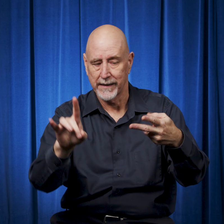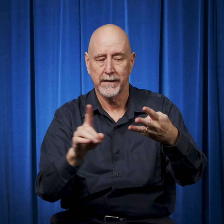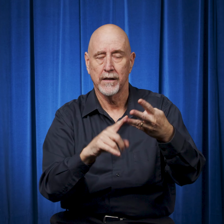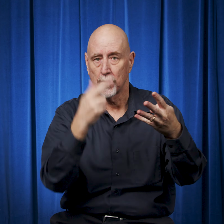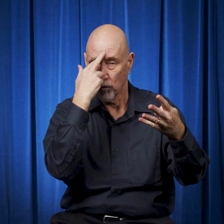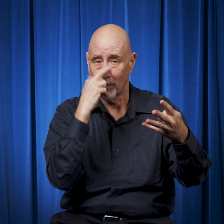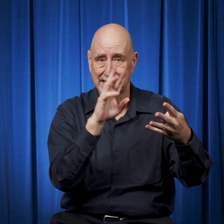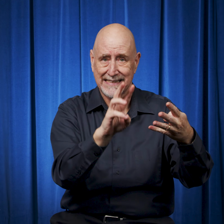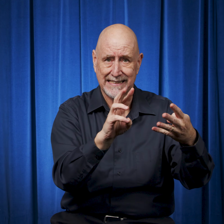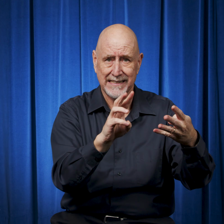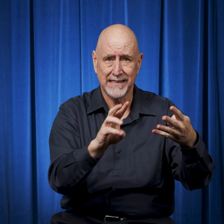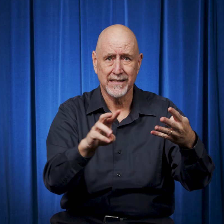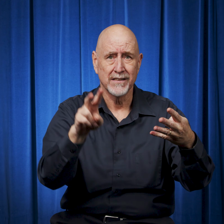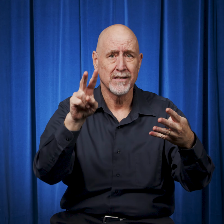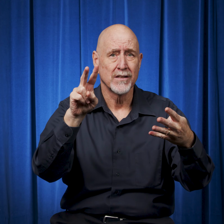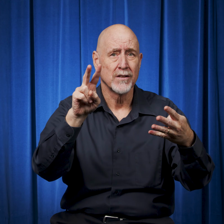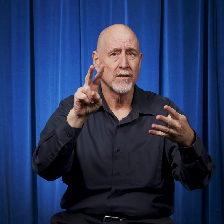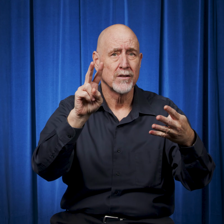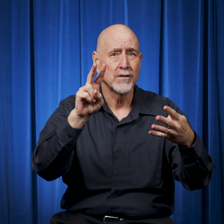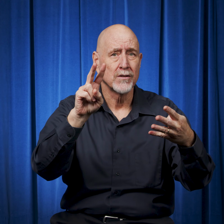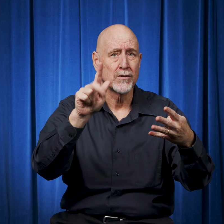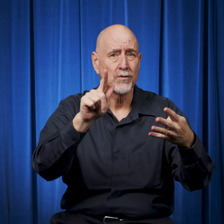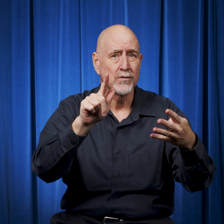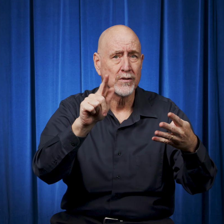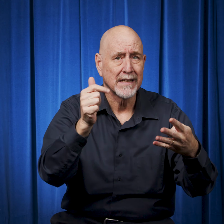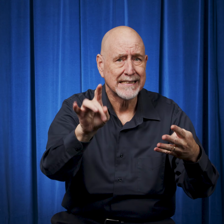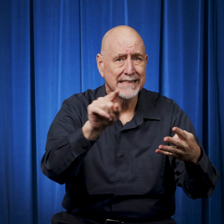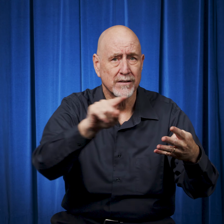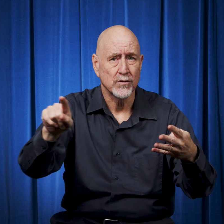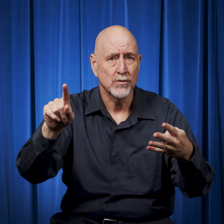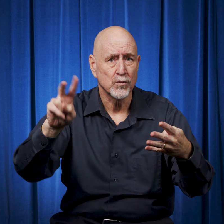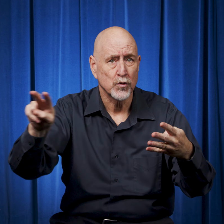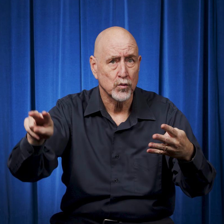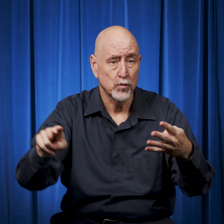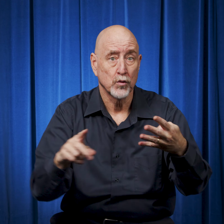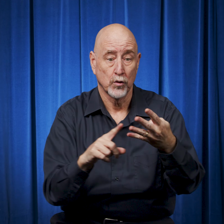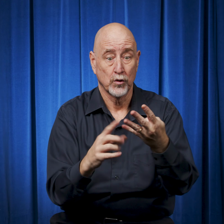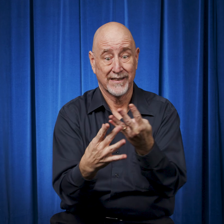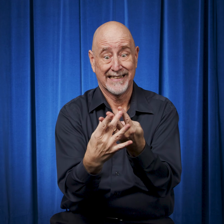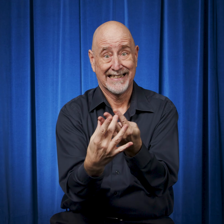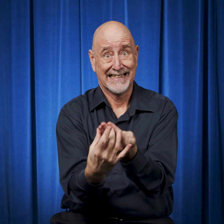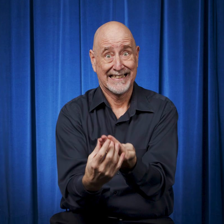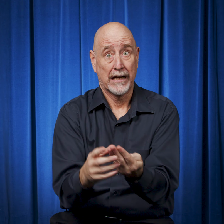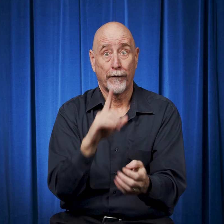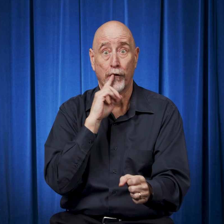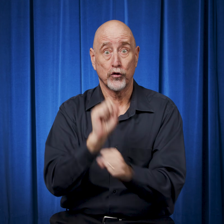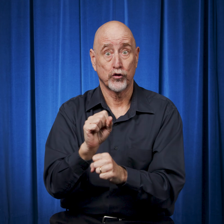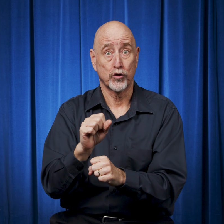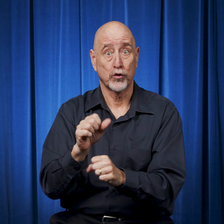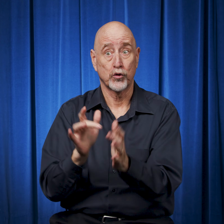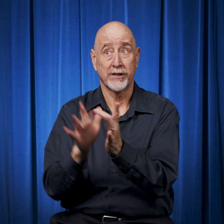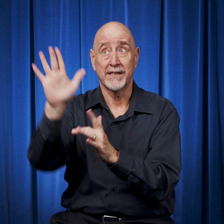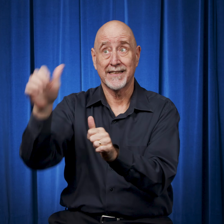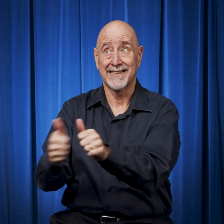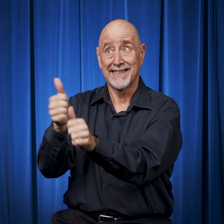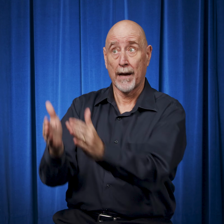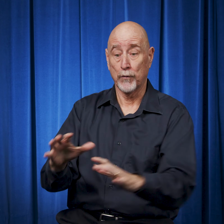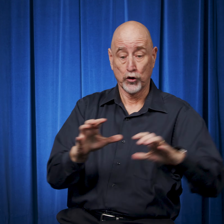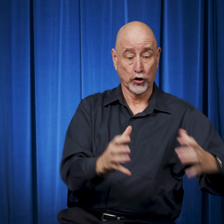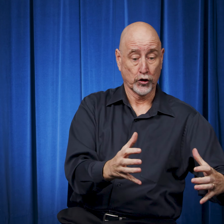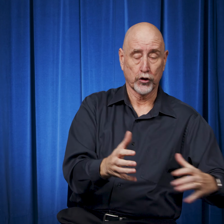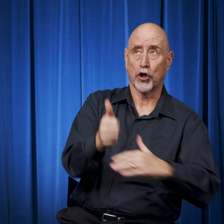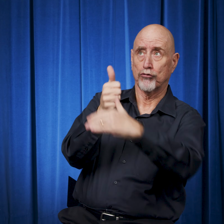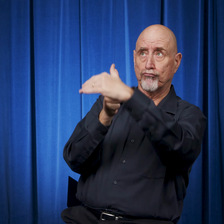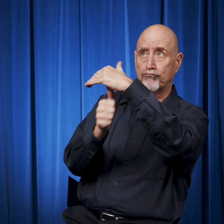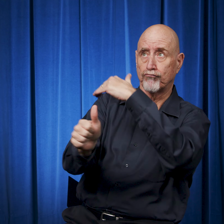through 22. You see, all of those passages indicate that the true disciples of Jesus are subject to